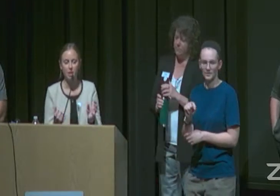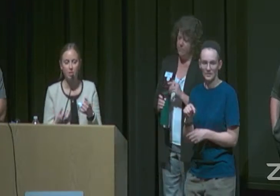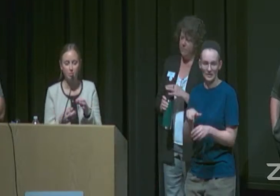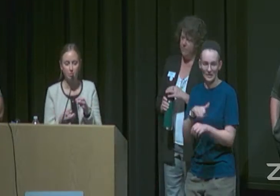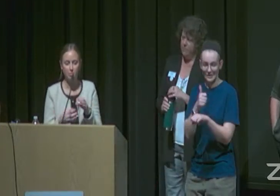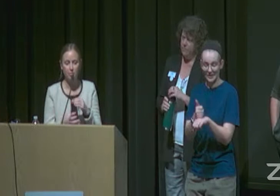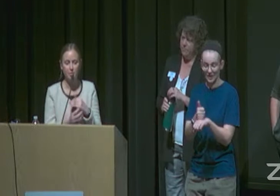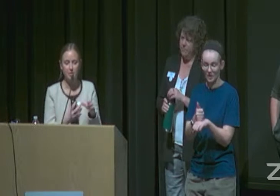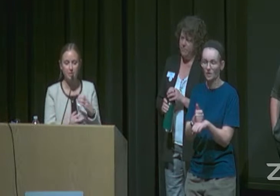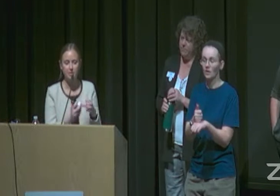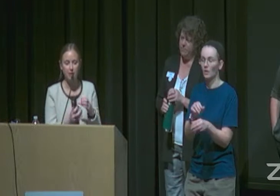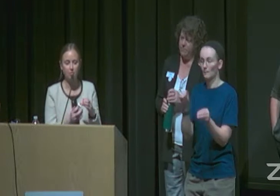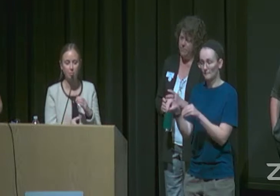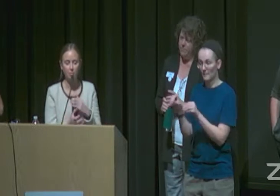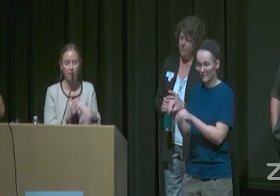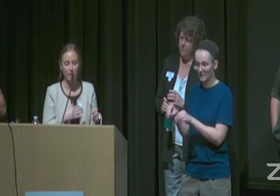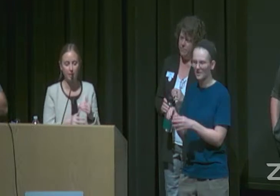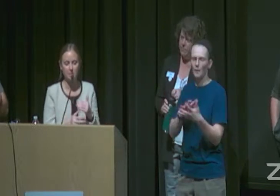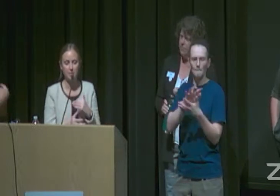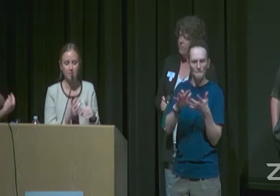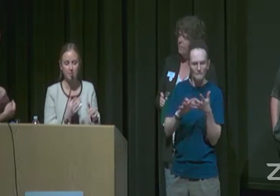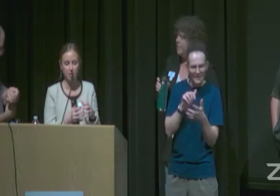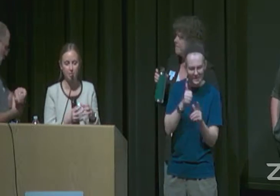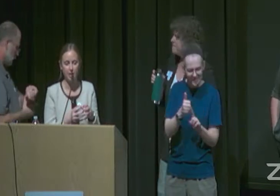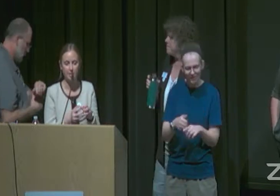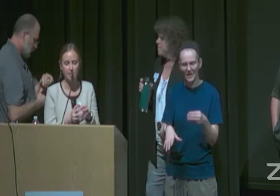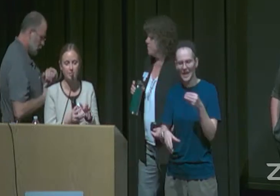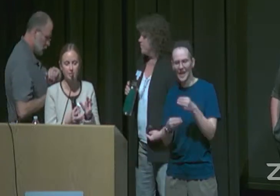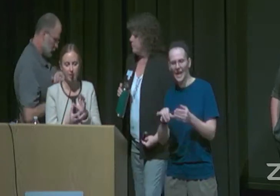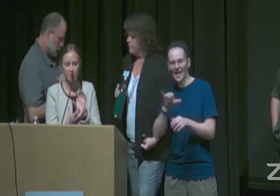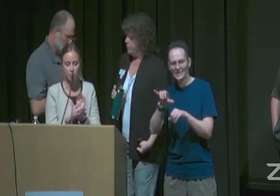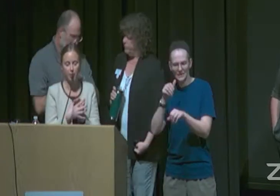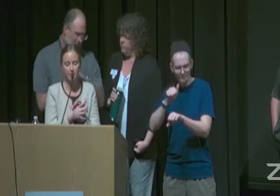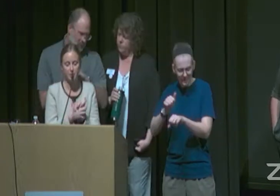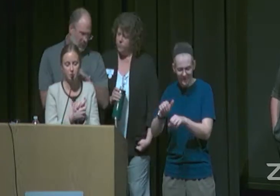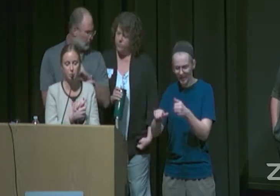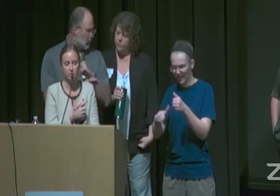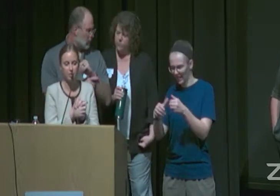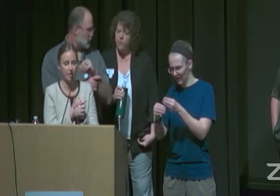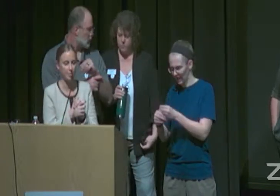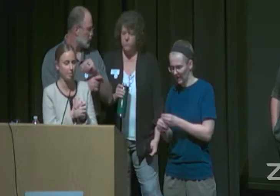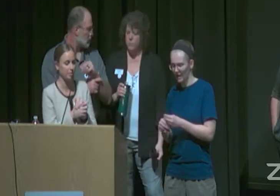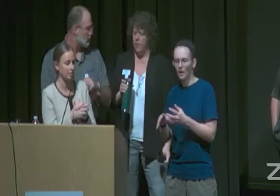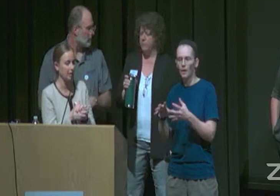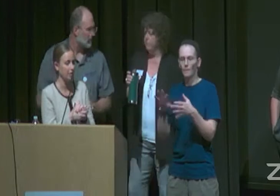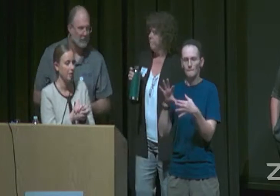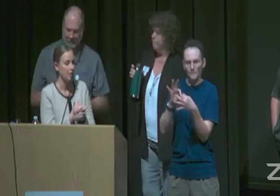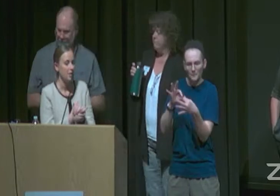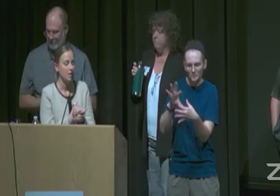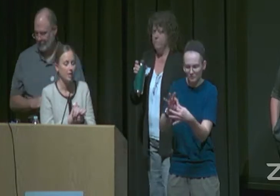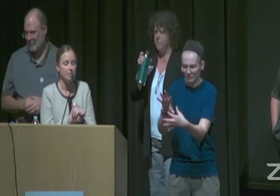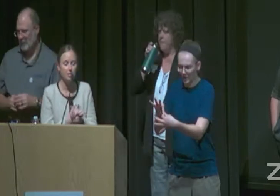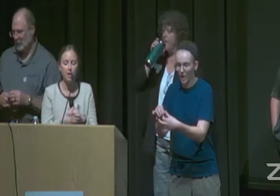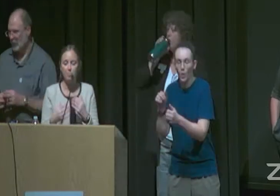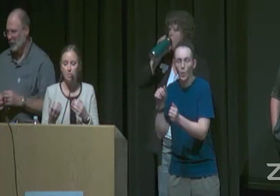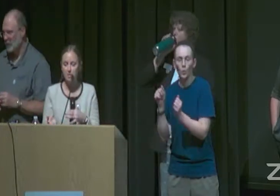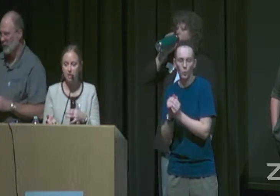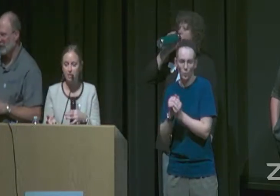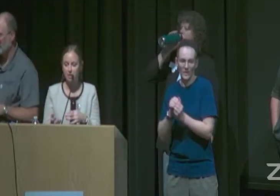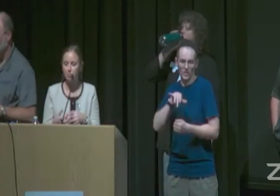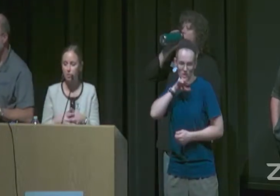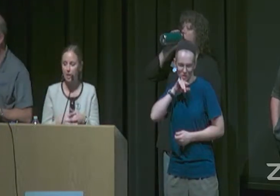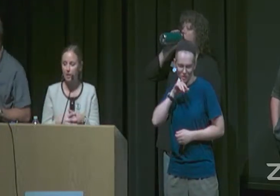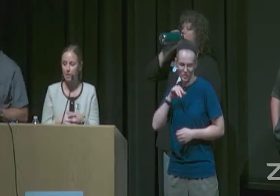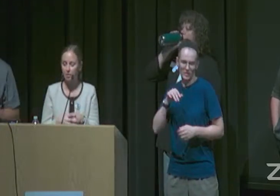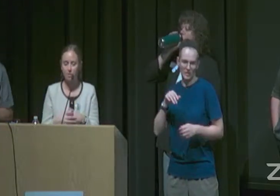placed. The mixing itself, and when we're adding that cement and the other additives, it's actually binding to the contaminants itself. And there have been